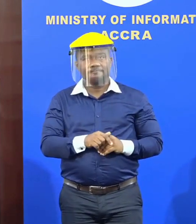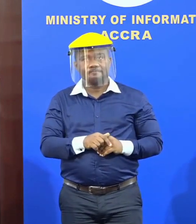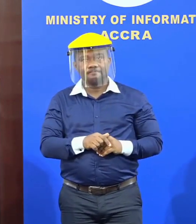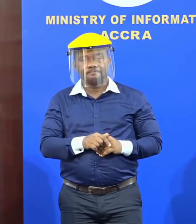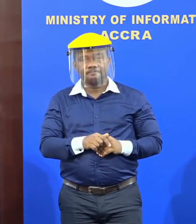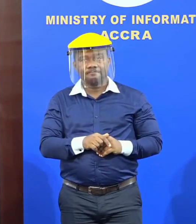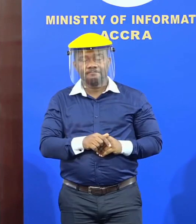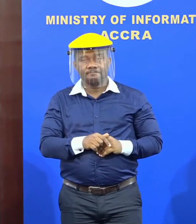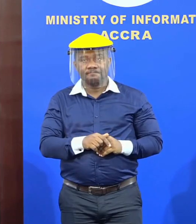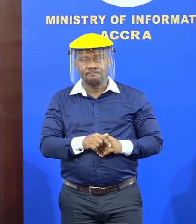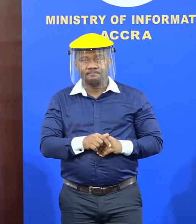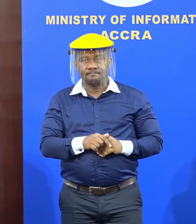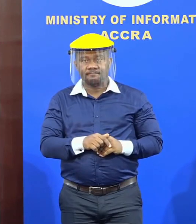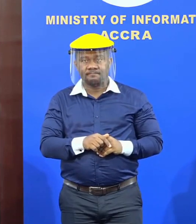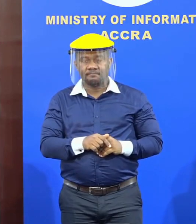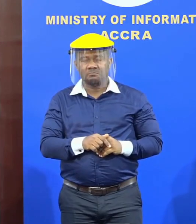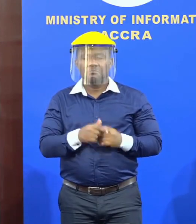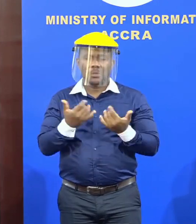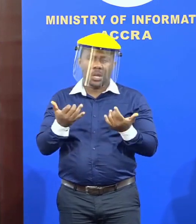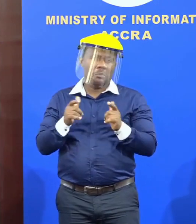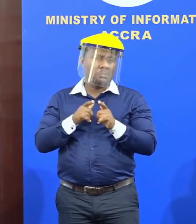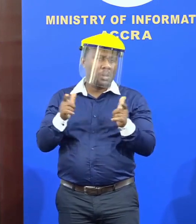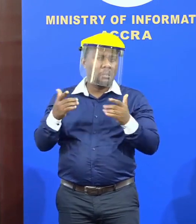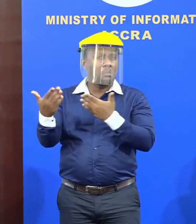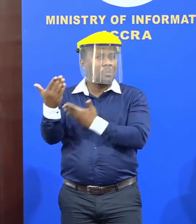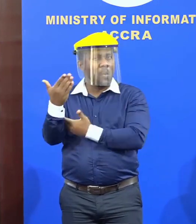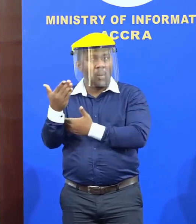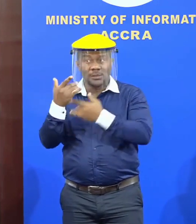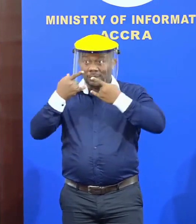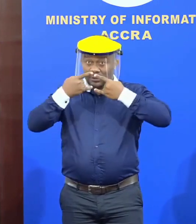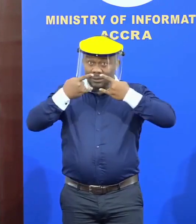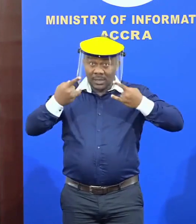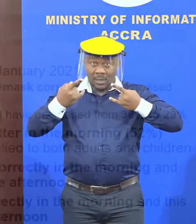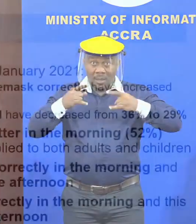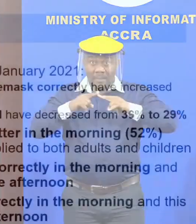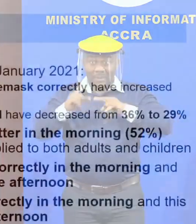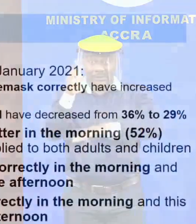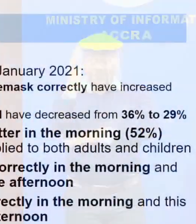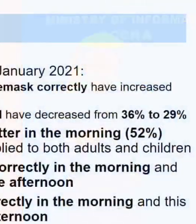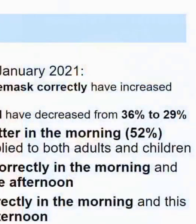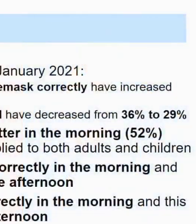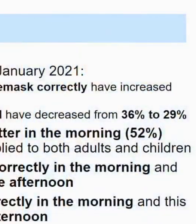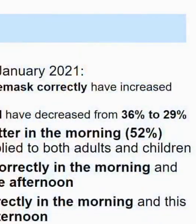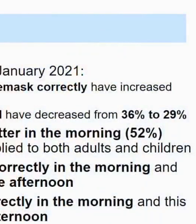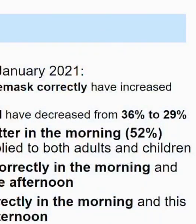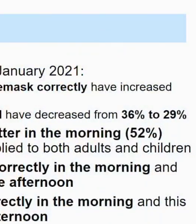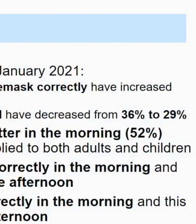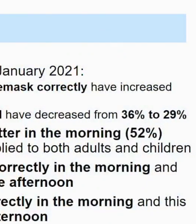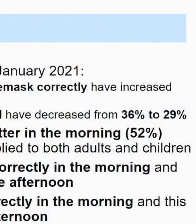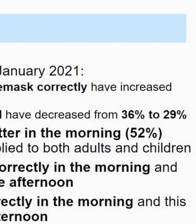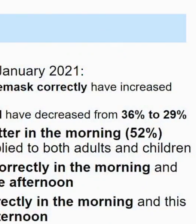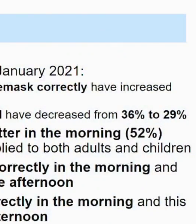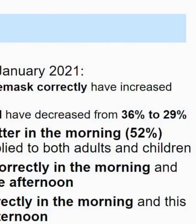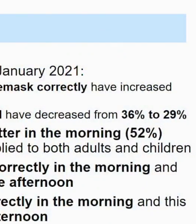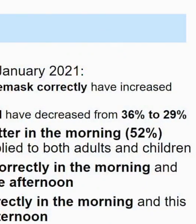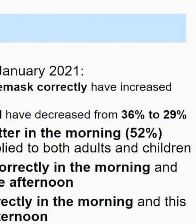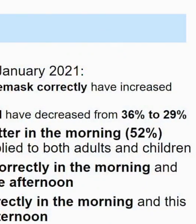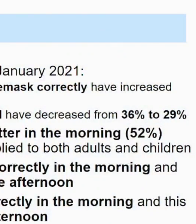Base mask wearing is generally better in the morning than in the afternoon. And this applies to both adults and